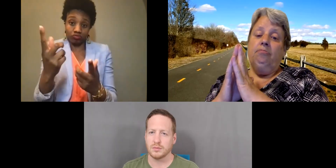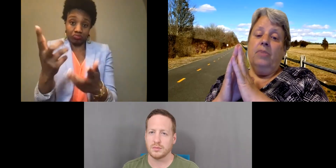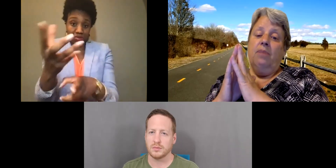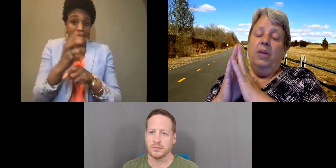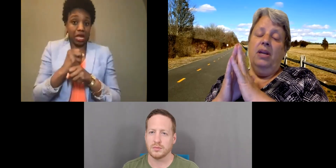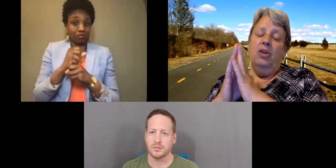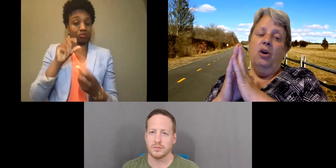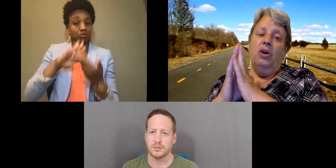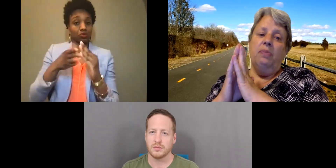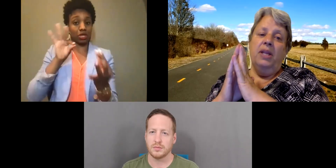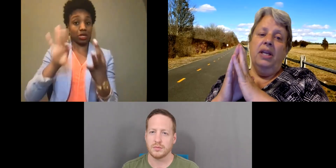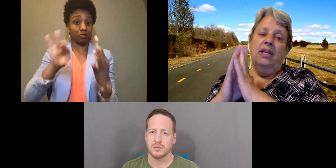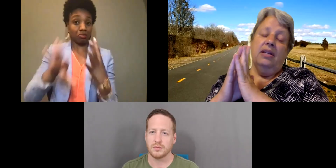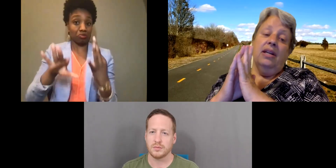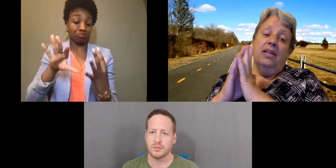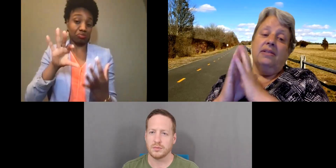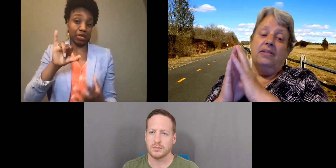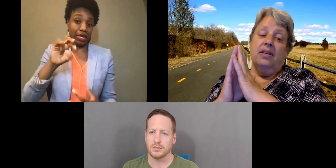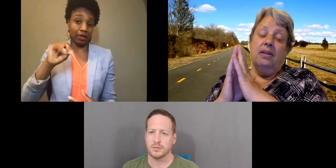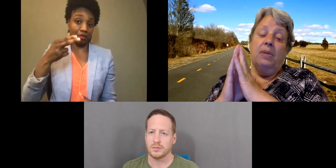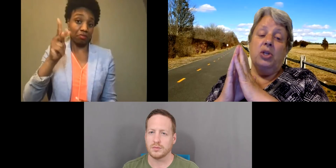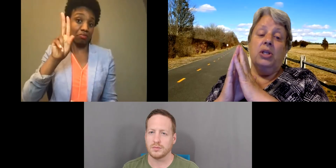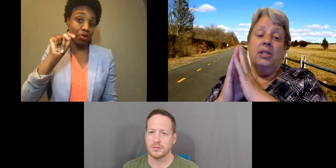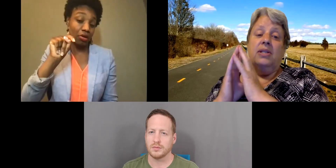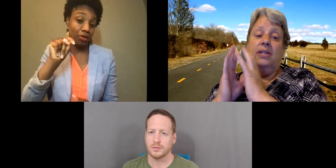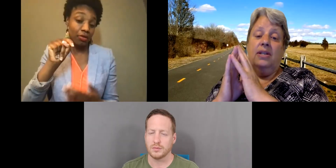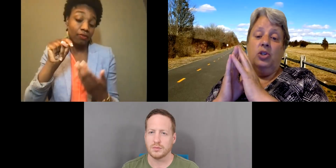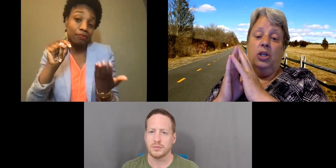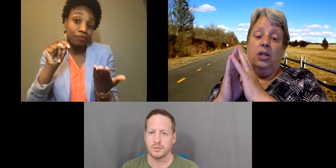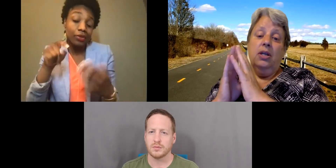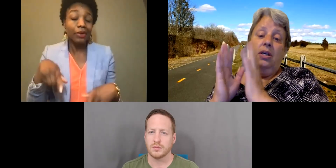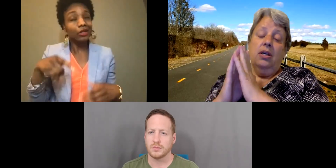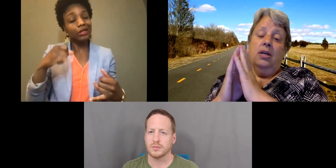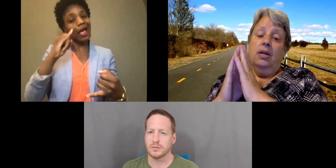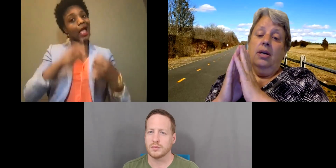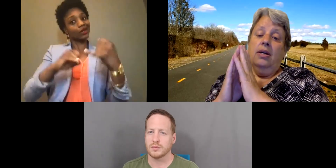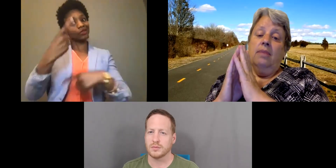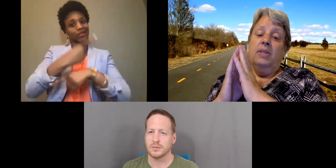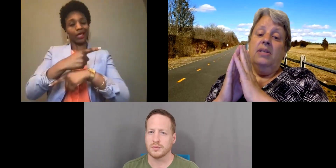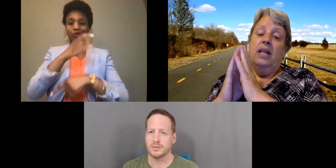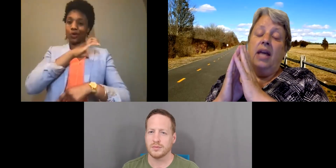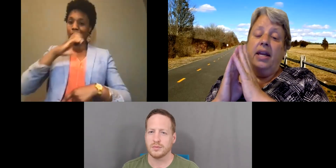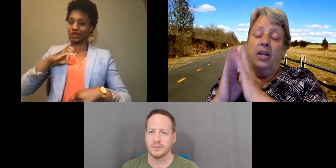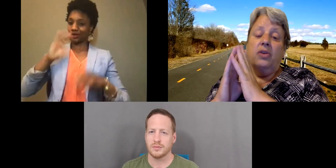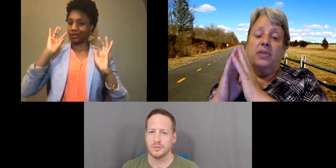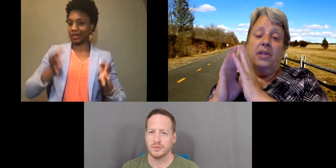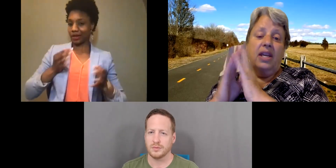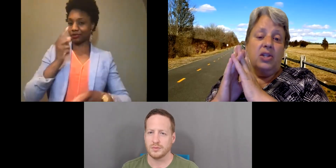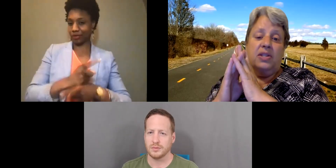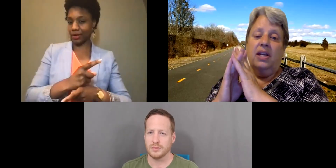But, ultimately it is the commission's decision. A lot of years, the legislative